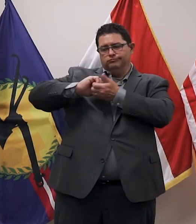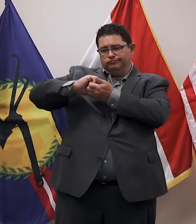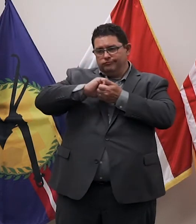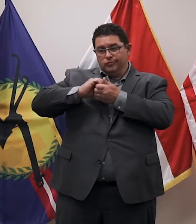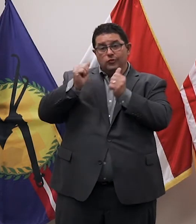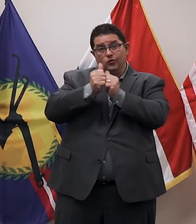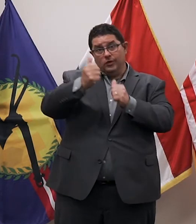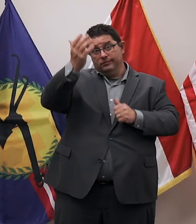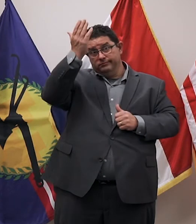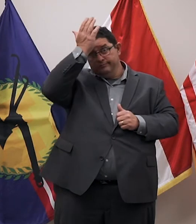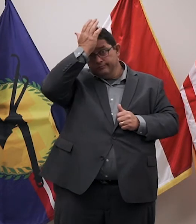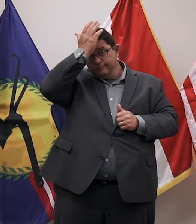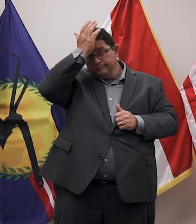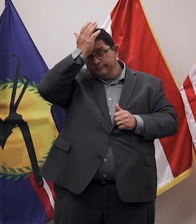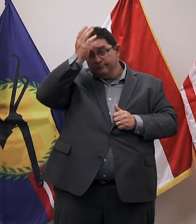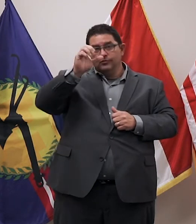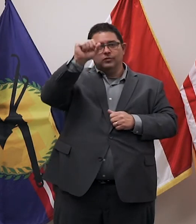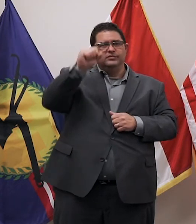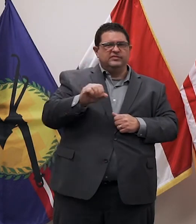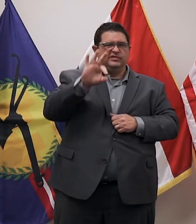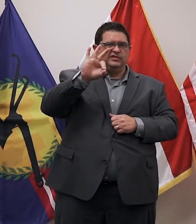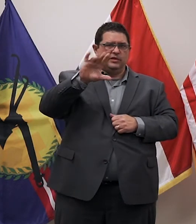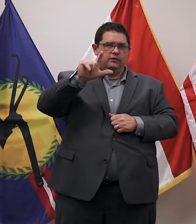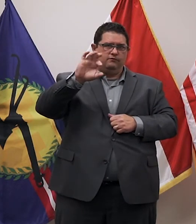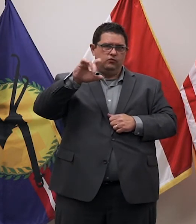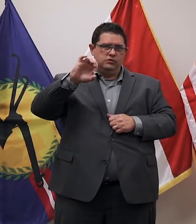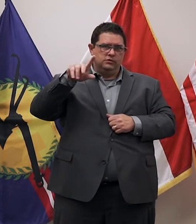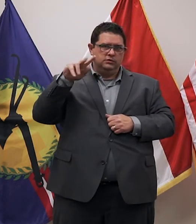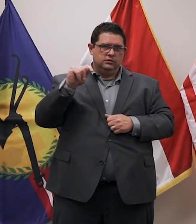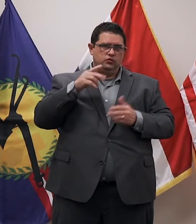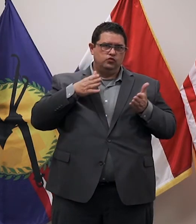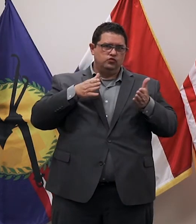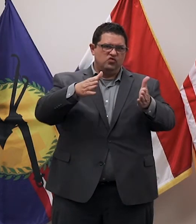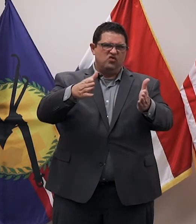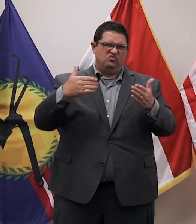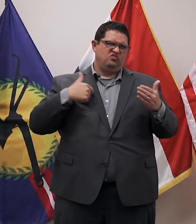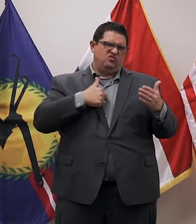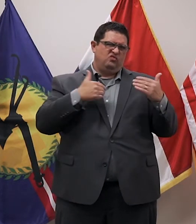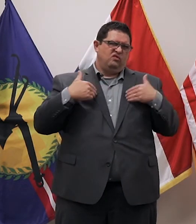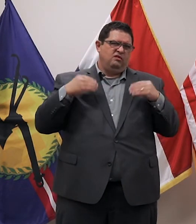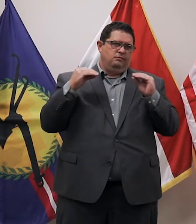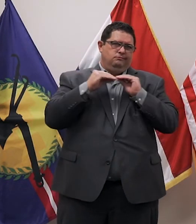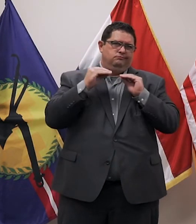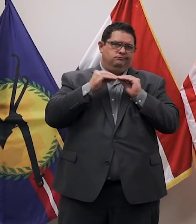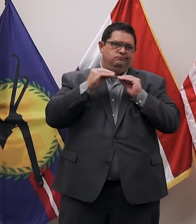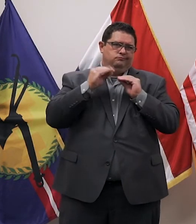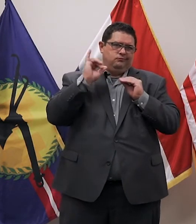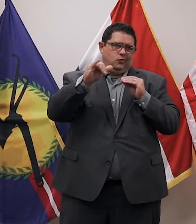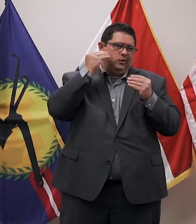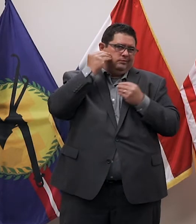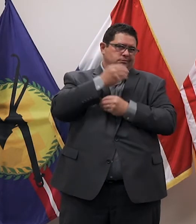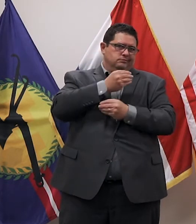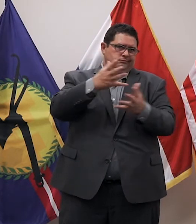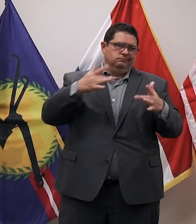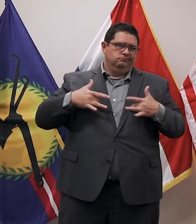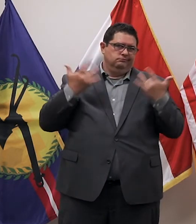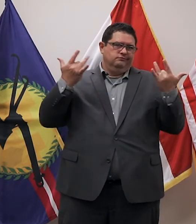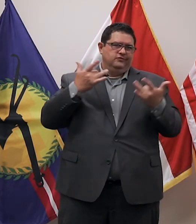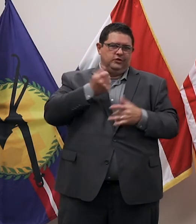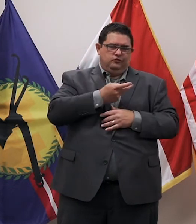Florissant Road. We'll have more on that event within the next few days, and for a list of all of our vaccination events, please go